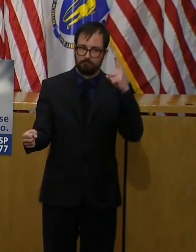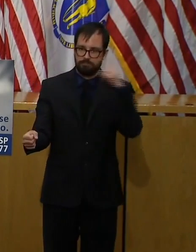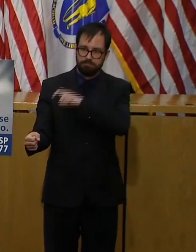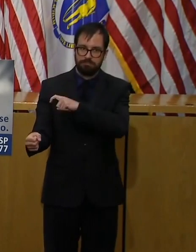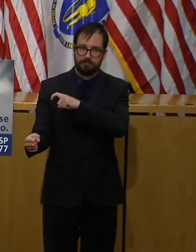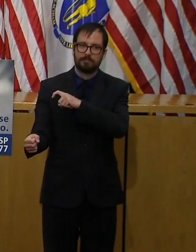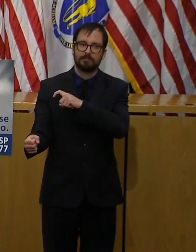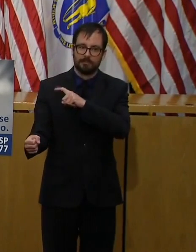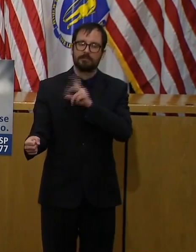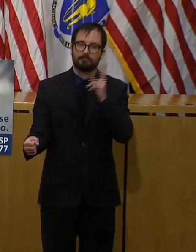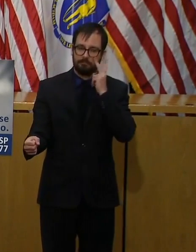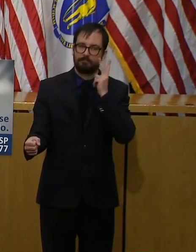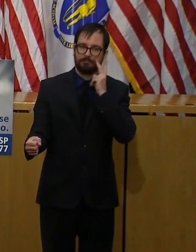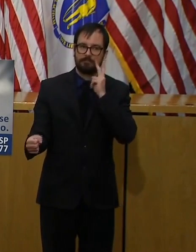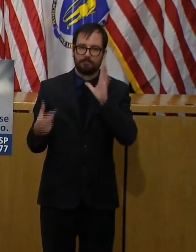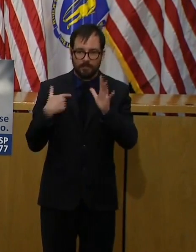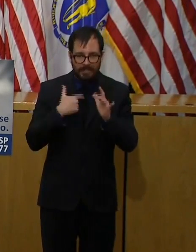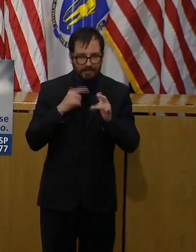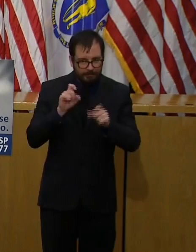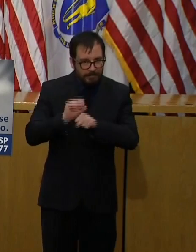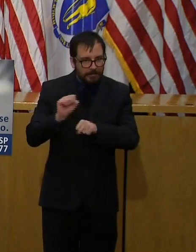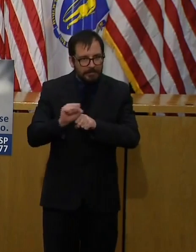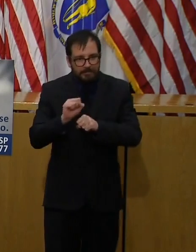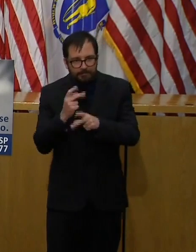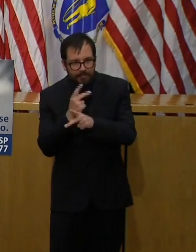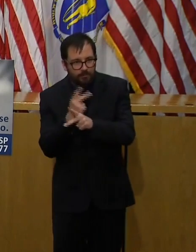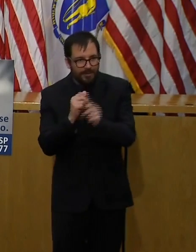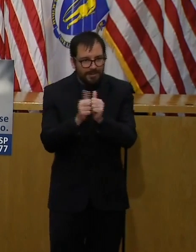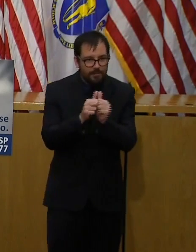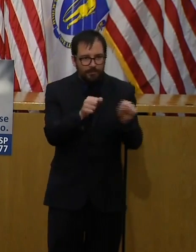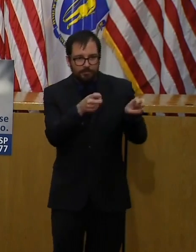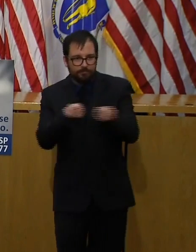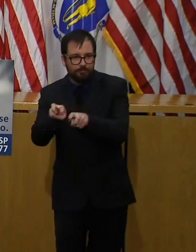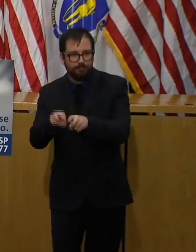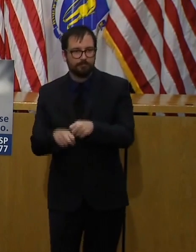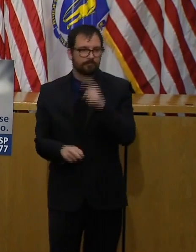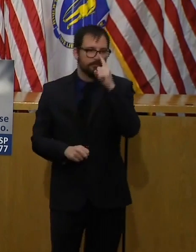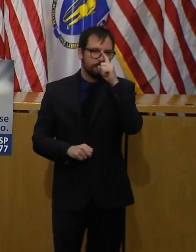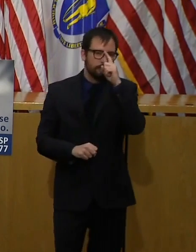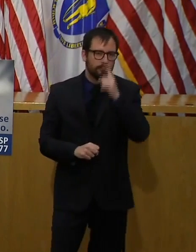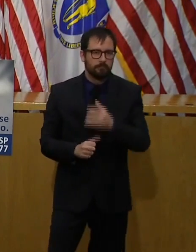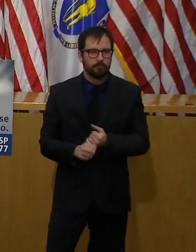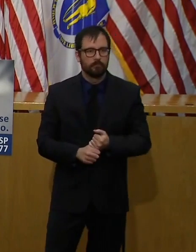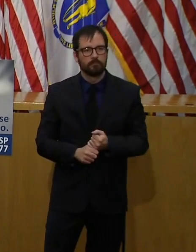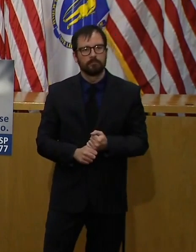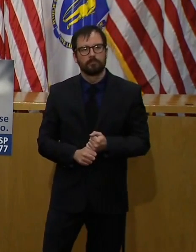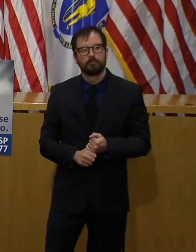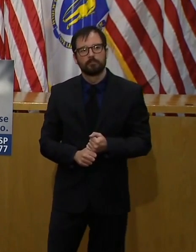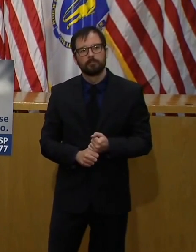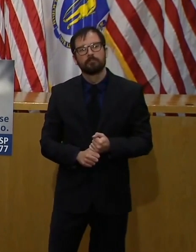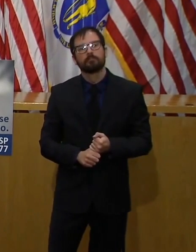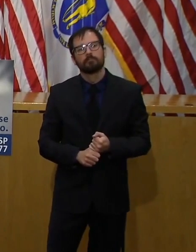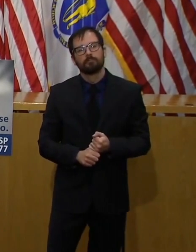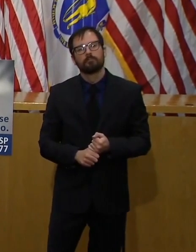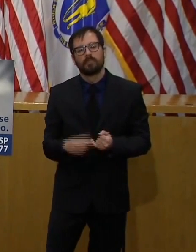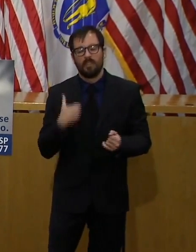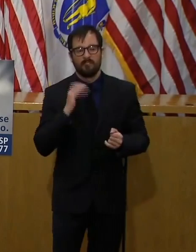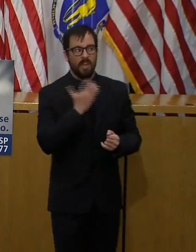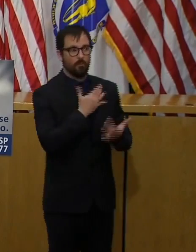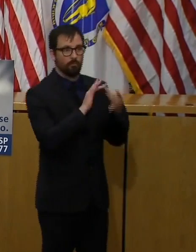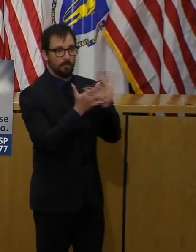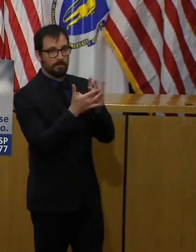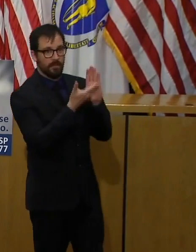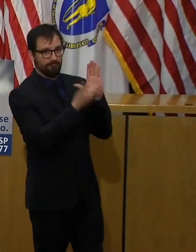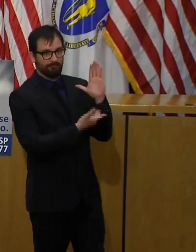match individuals who want to possibly work in a long-term care facility, and announced that we would pay $1,000, the Commonwealth would